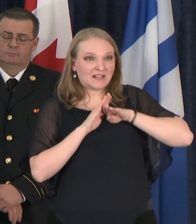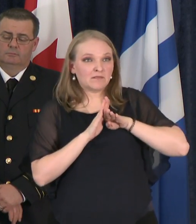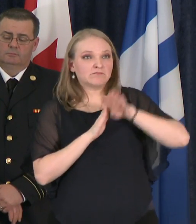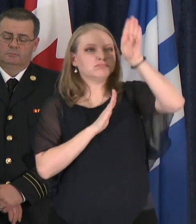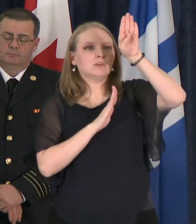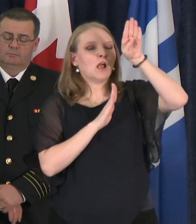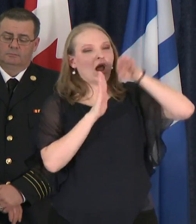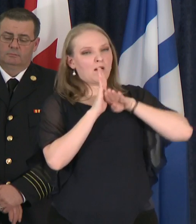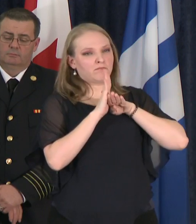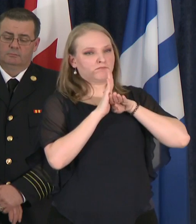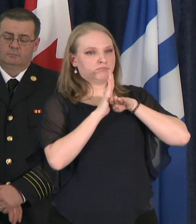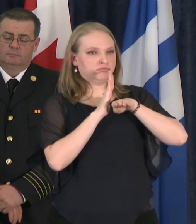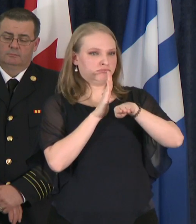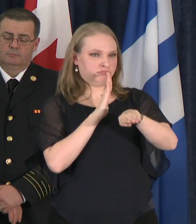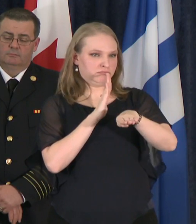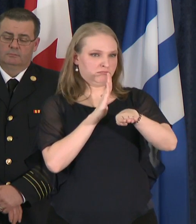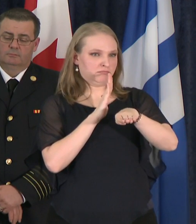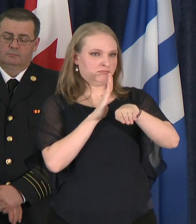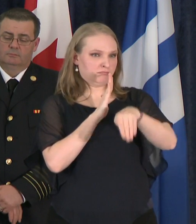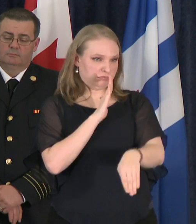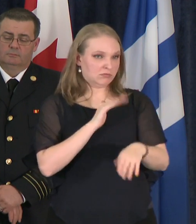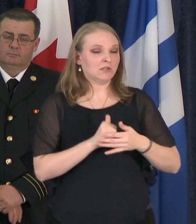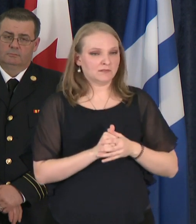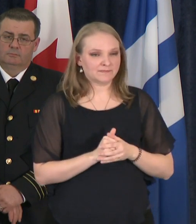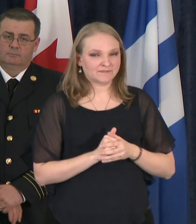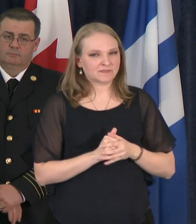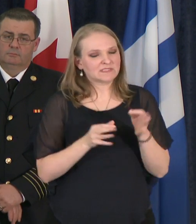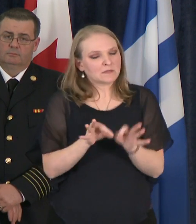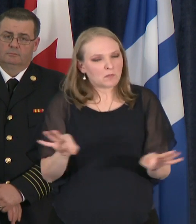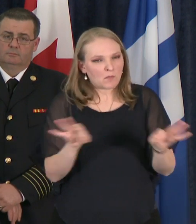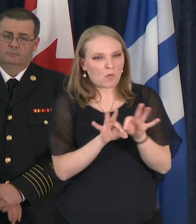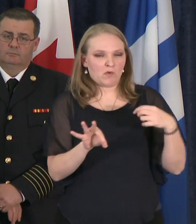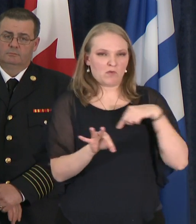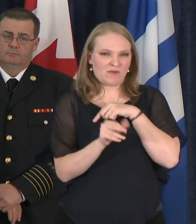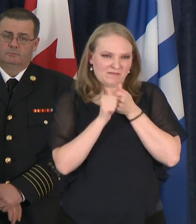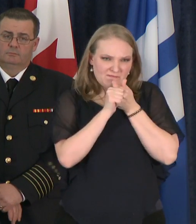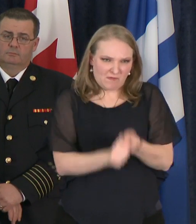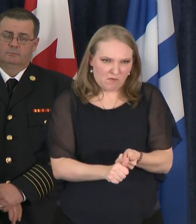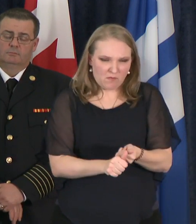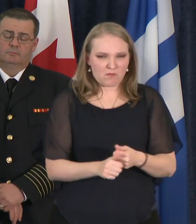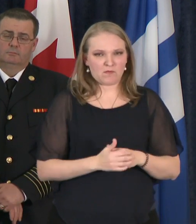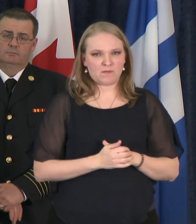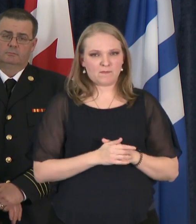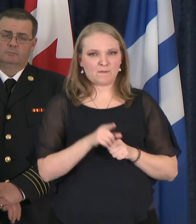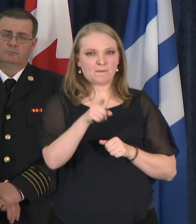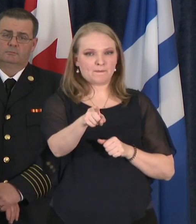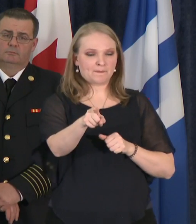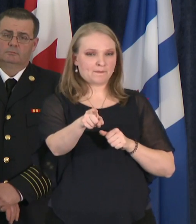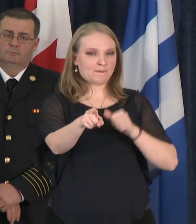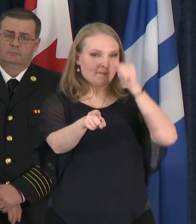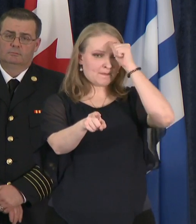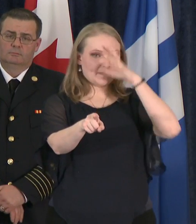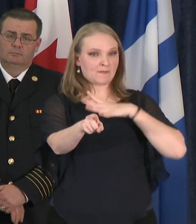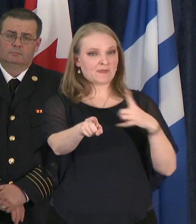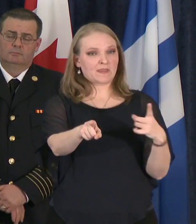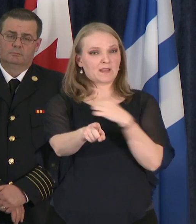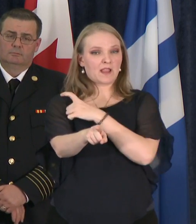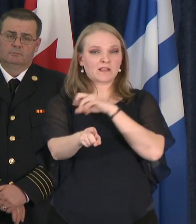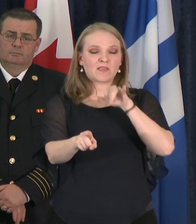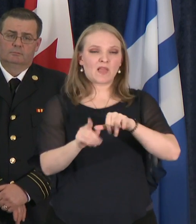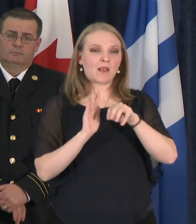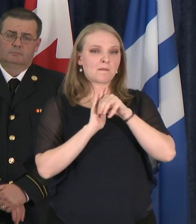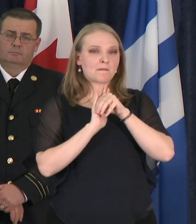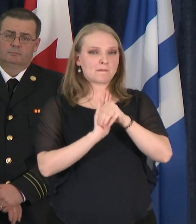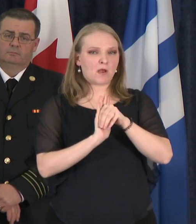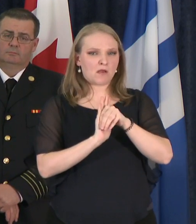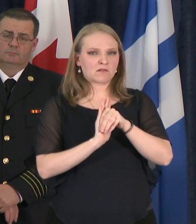it's so important that we engage in these measures. If I could just follow up, what model are you currently looking at for a